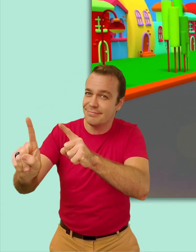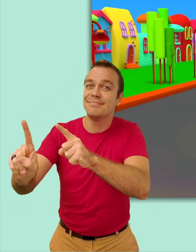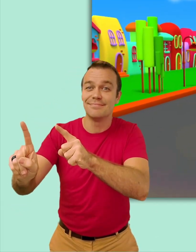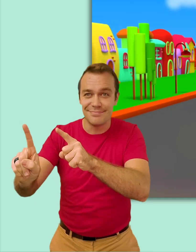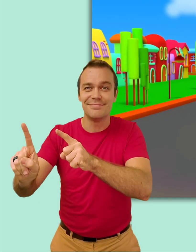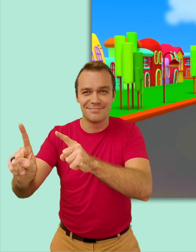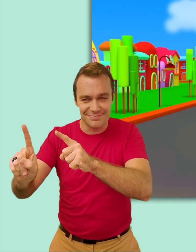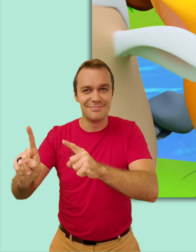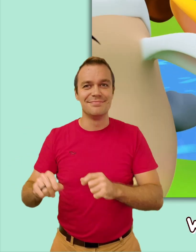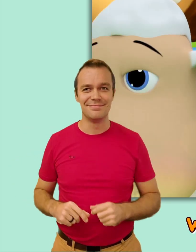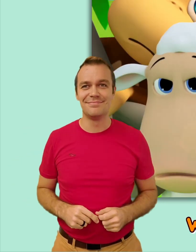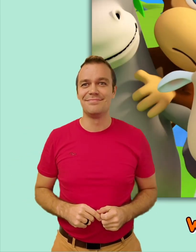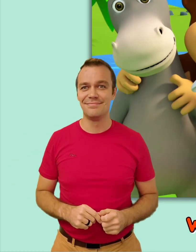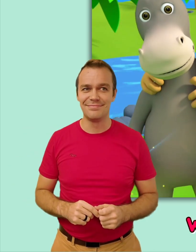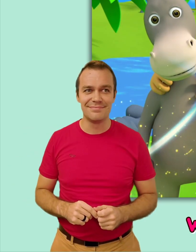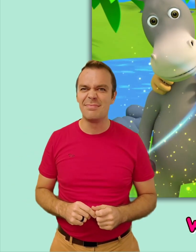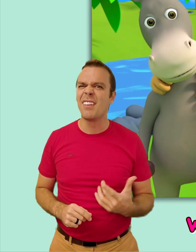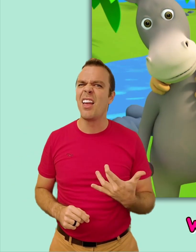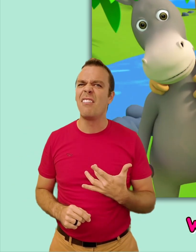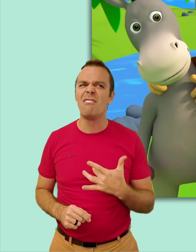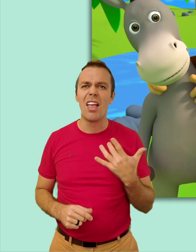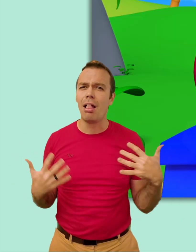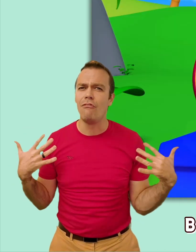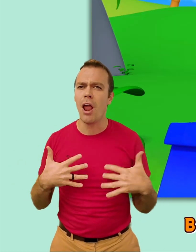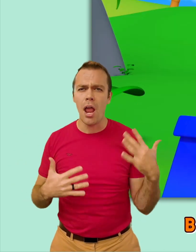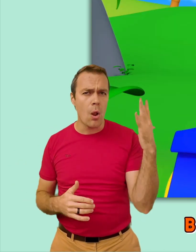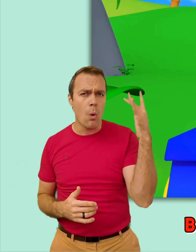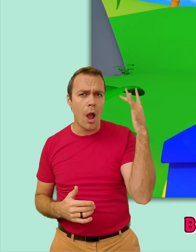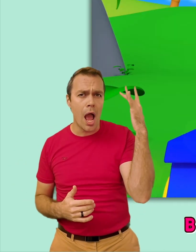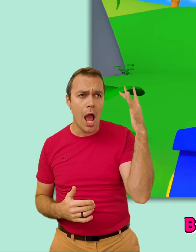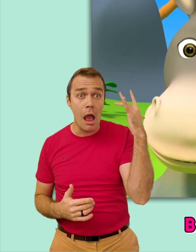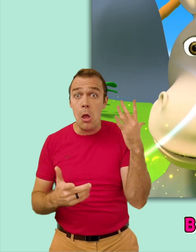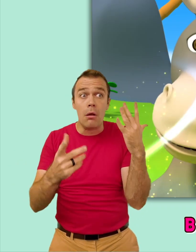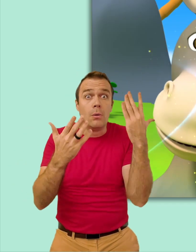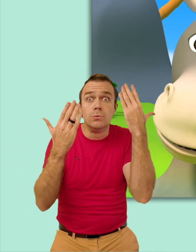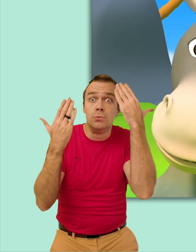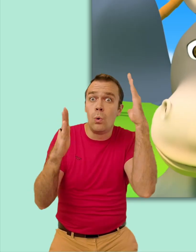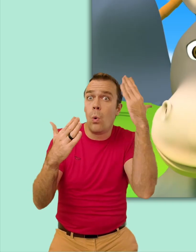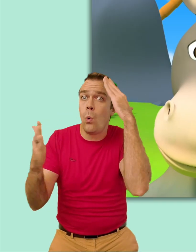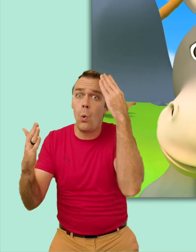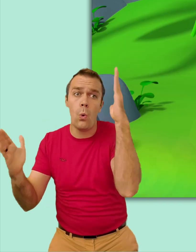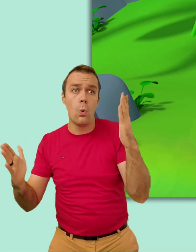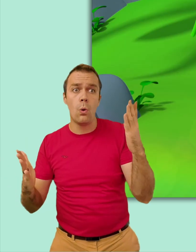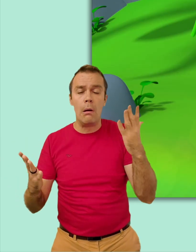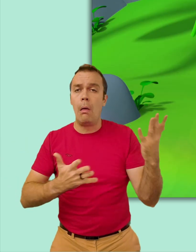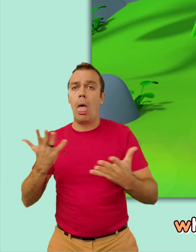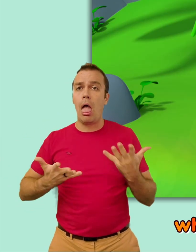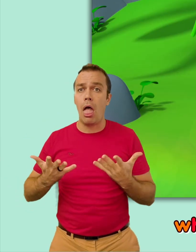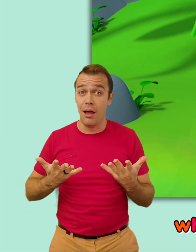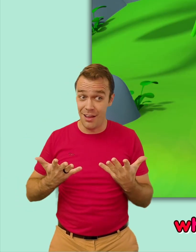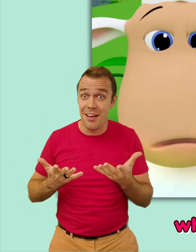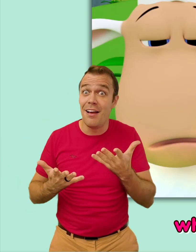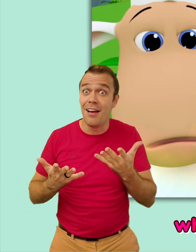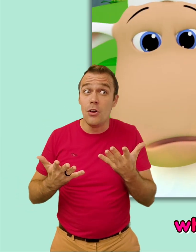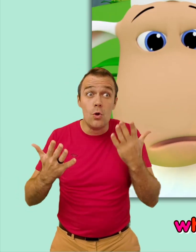go. Why do we feel scared? Because of the unknown. But remember, what